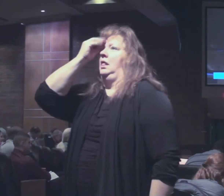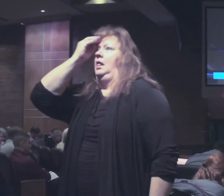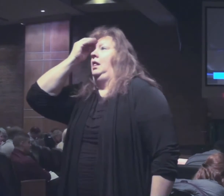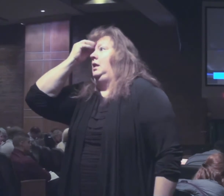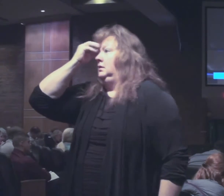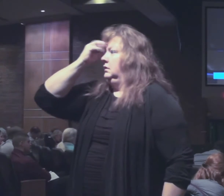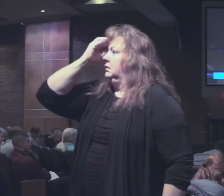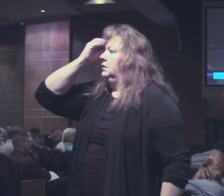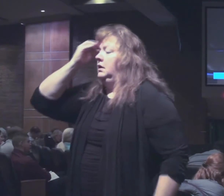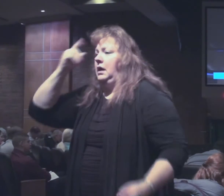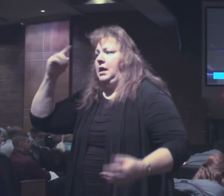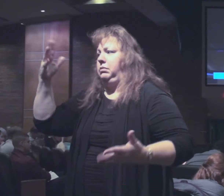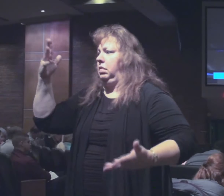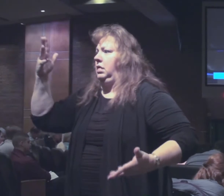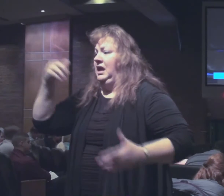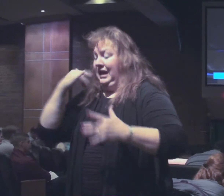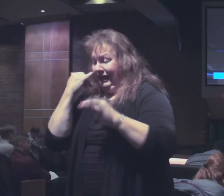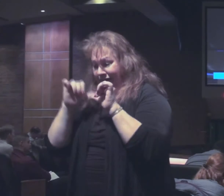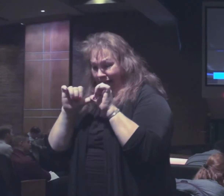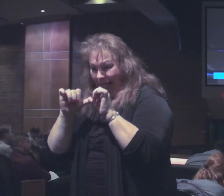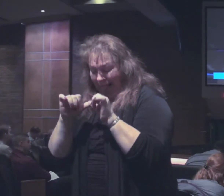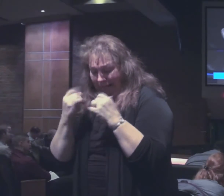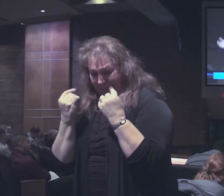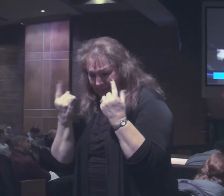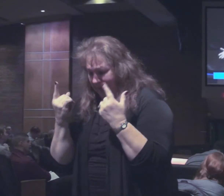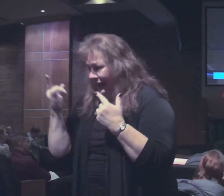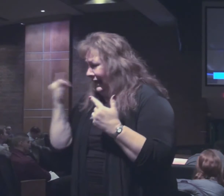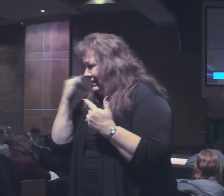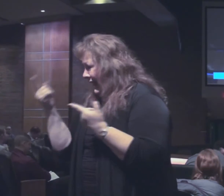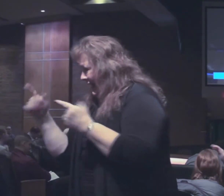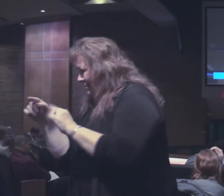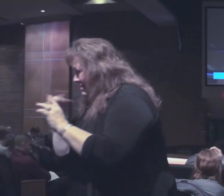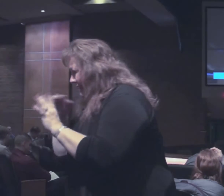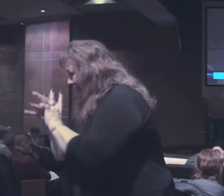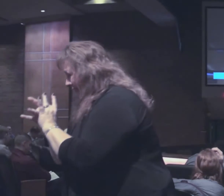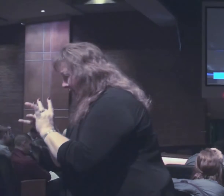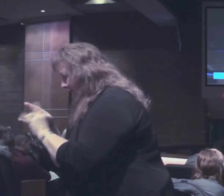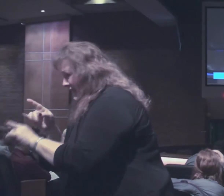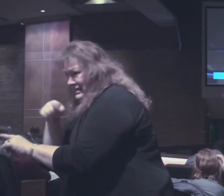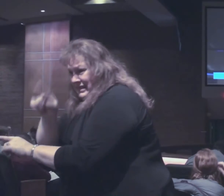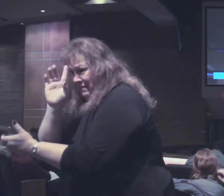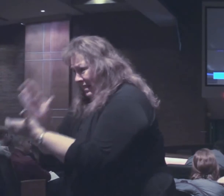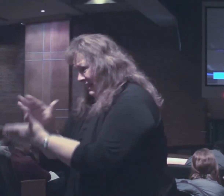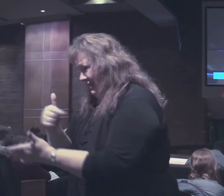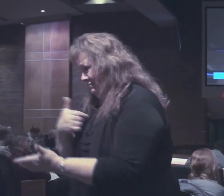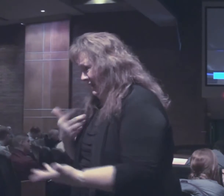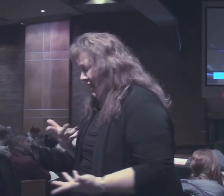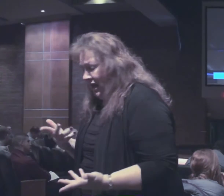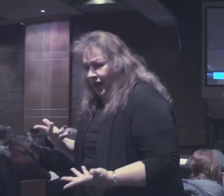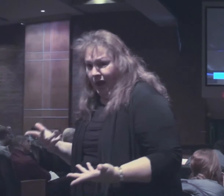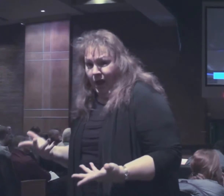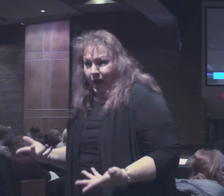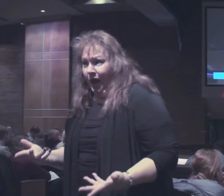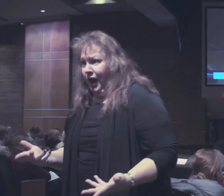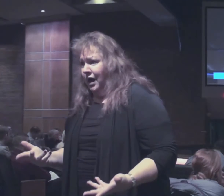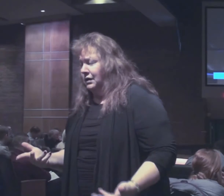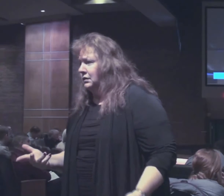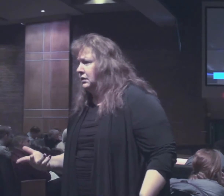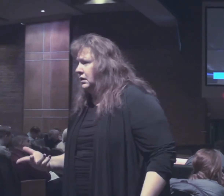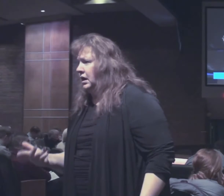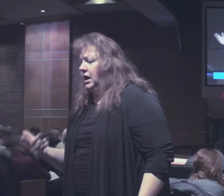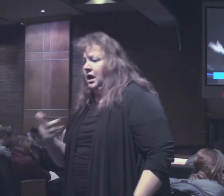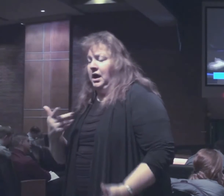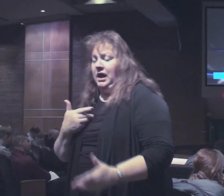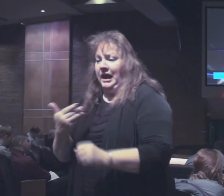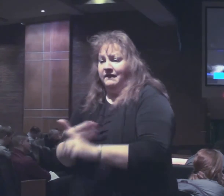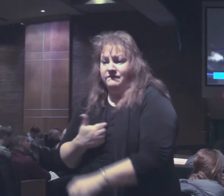what is going to happen if this continues, and what if that lie is believed by my boss, and I end